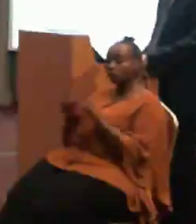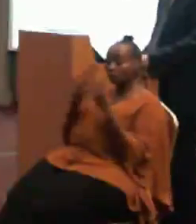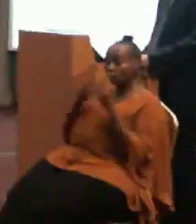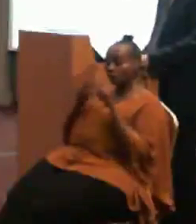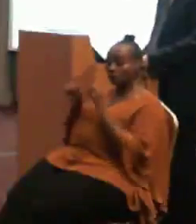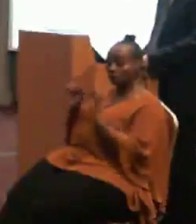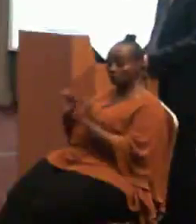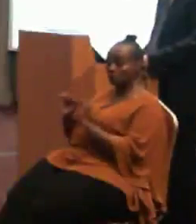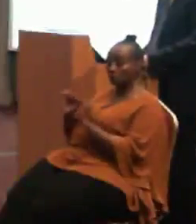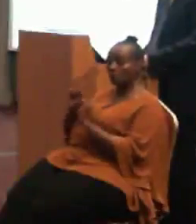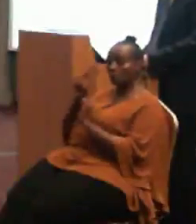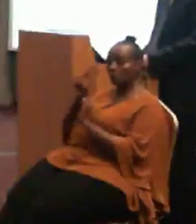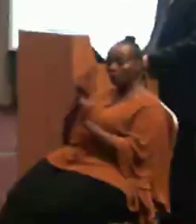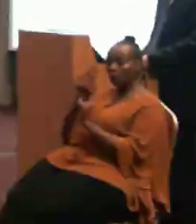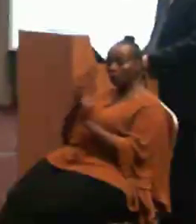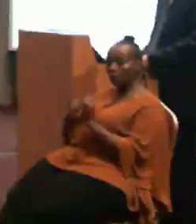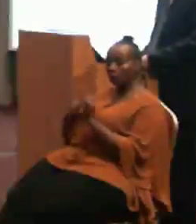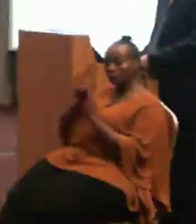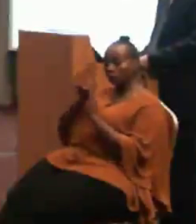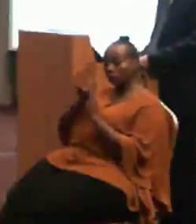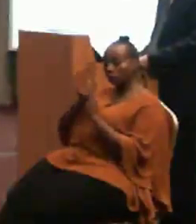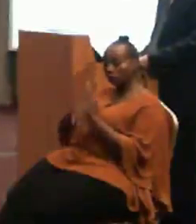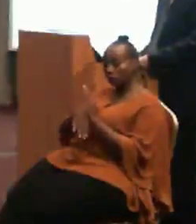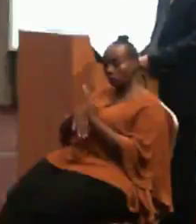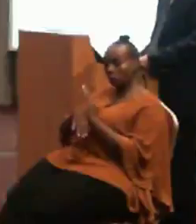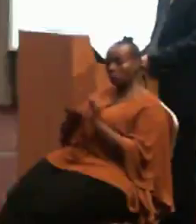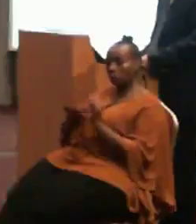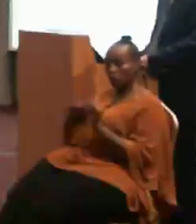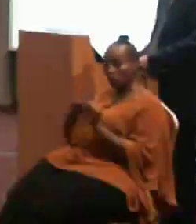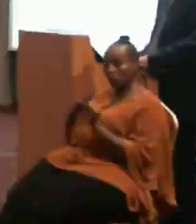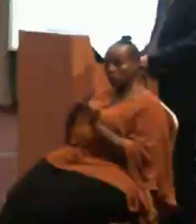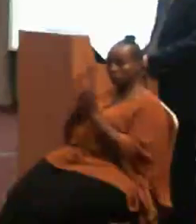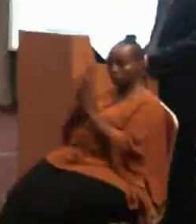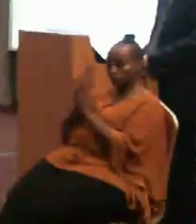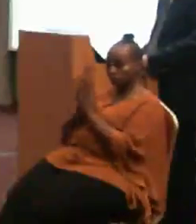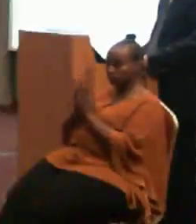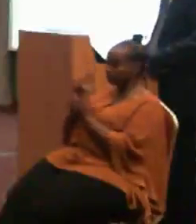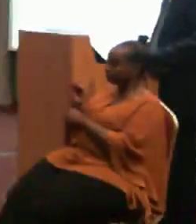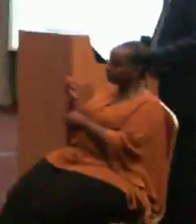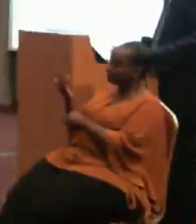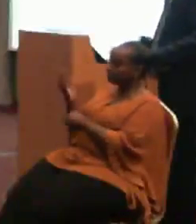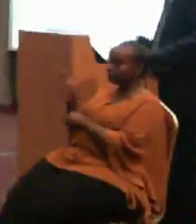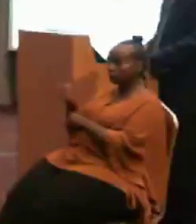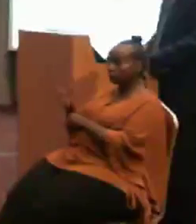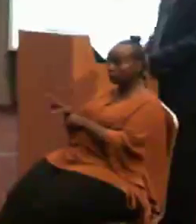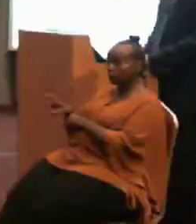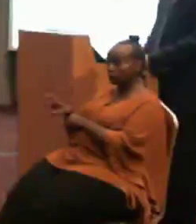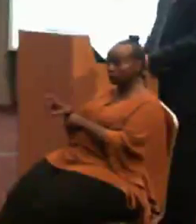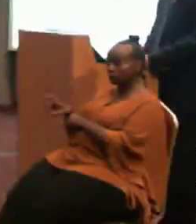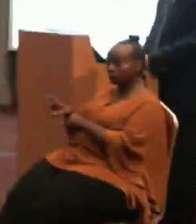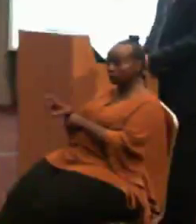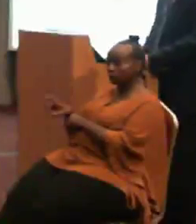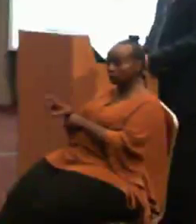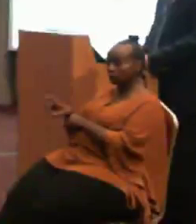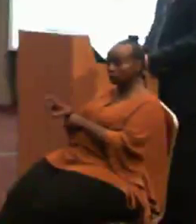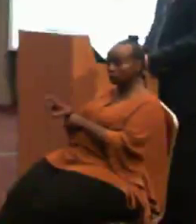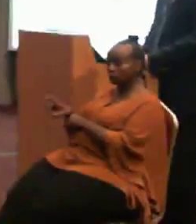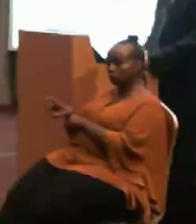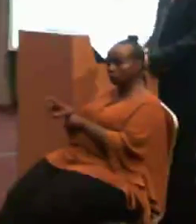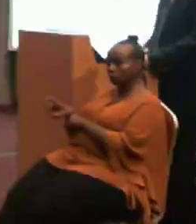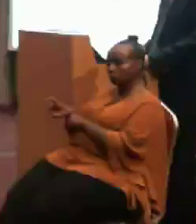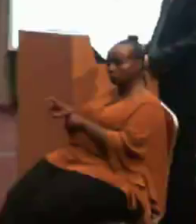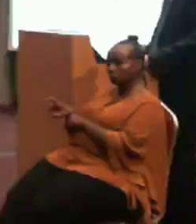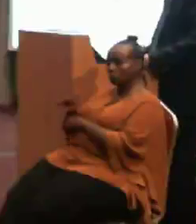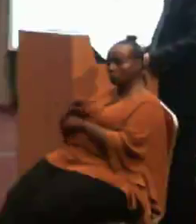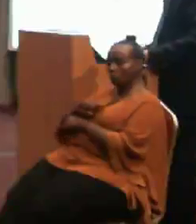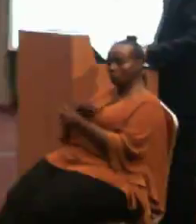it should not drop by the same amount. We're looking forward to that information in terms of the